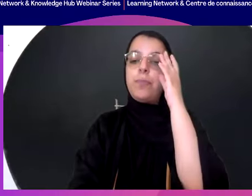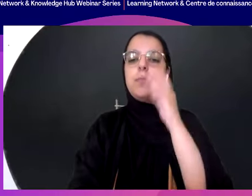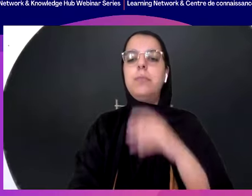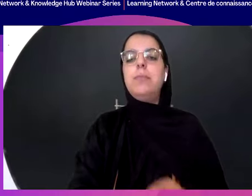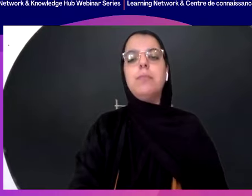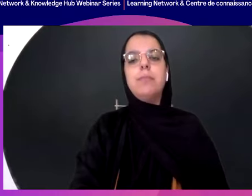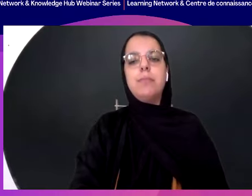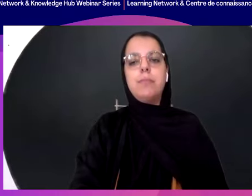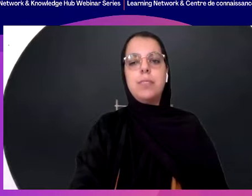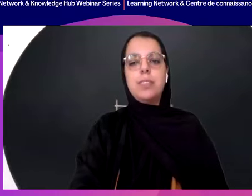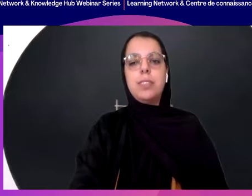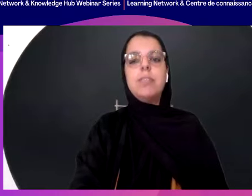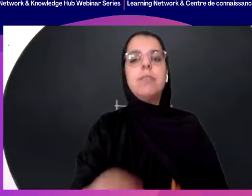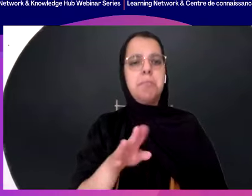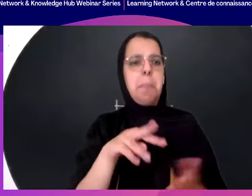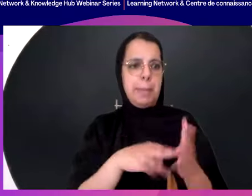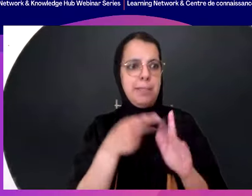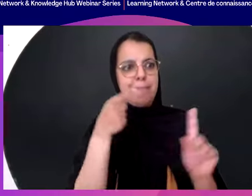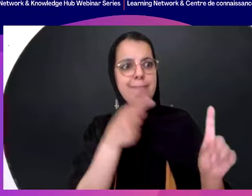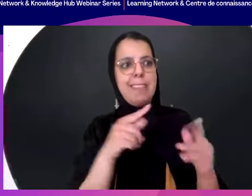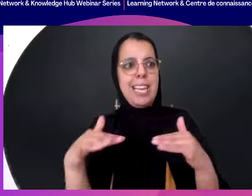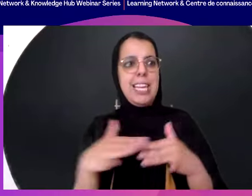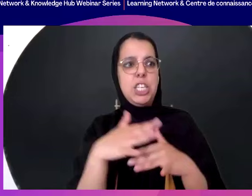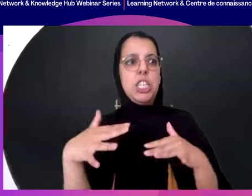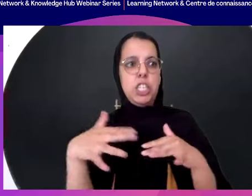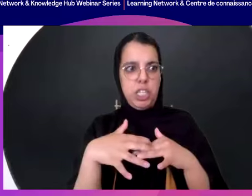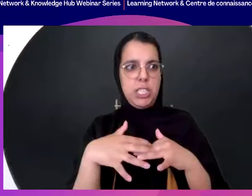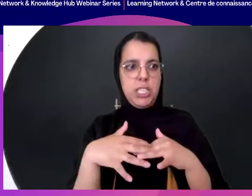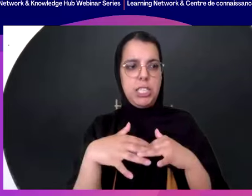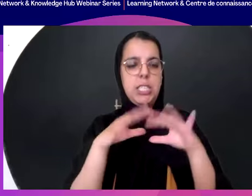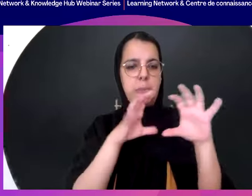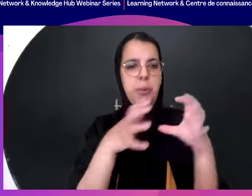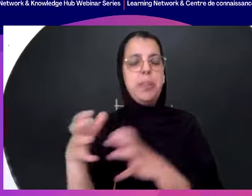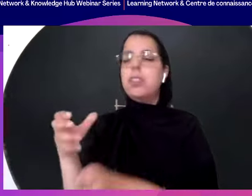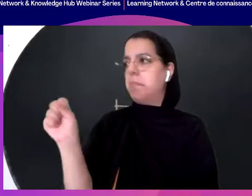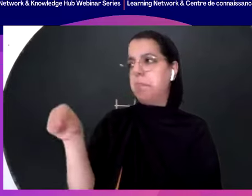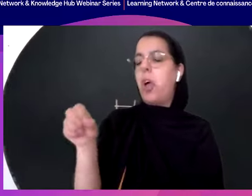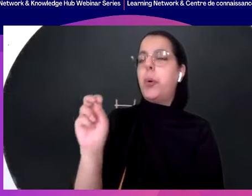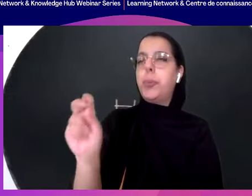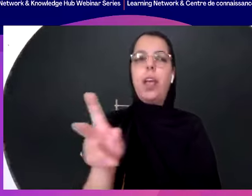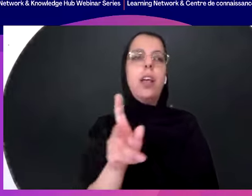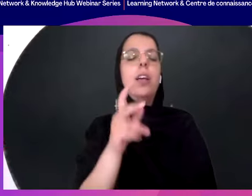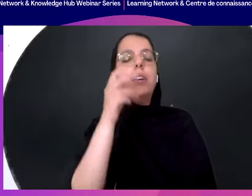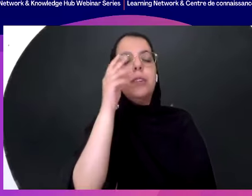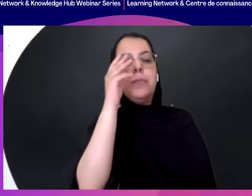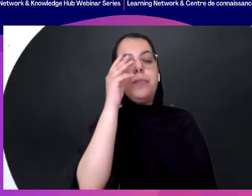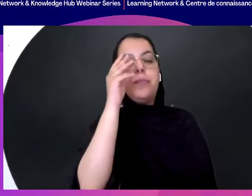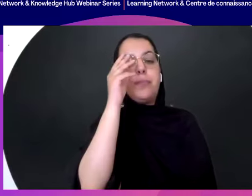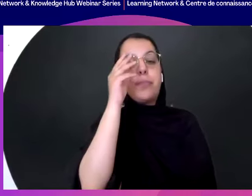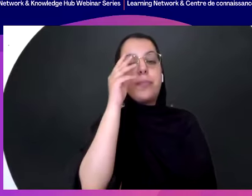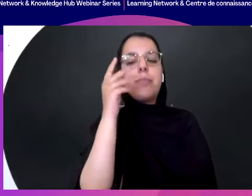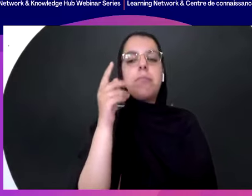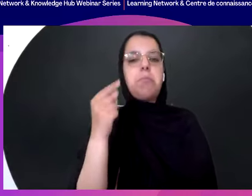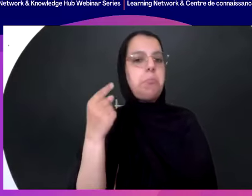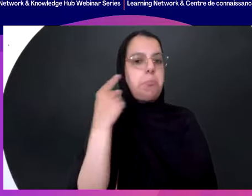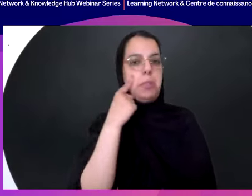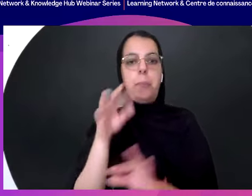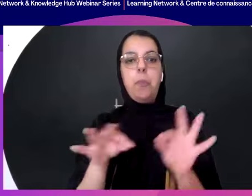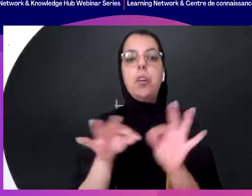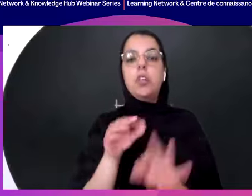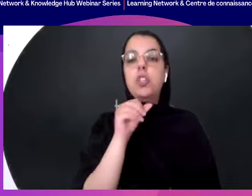like within Indigenous context specifically? Yeah. Yeah, I would say, not assuming that people